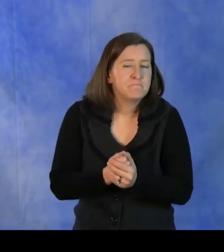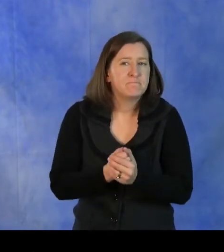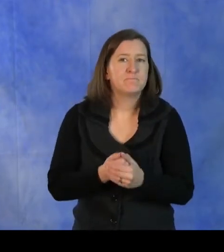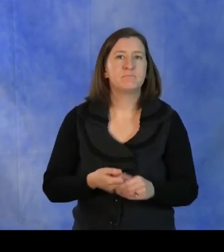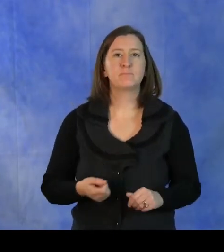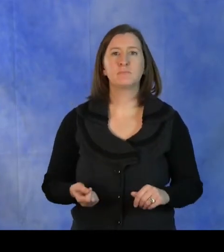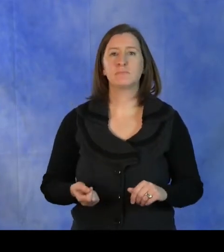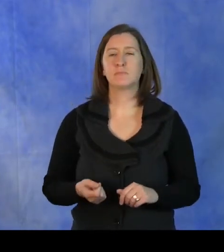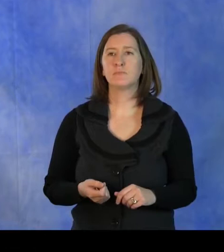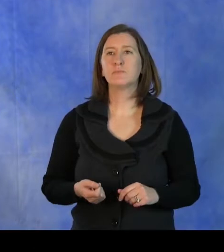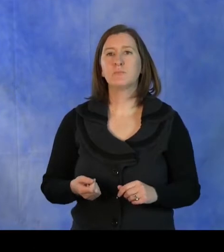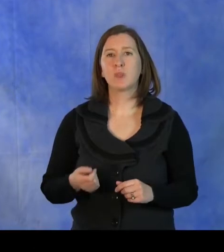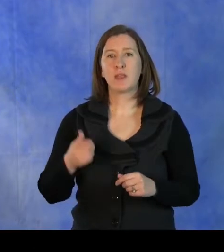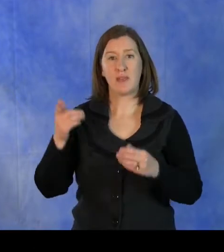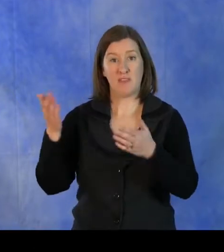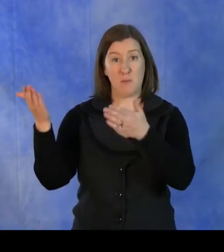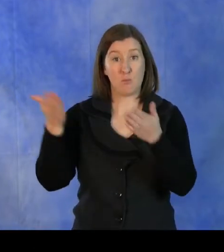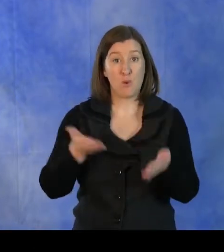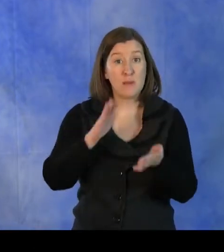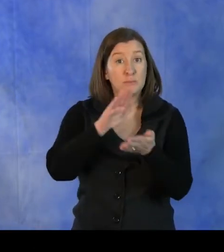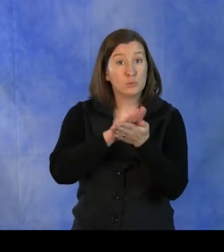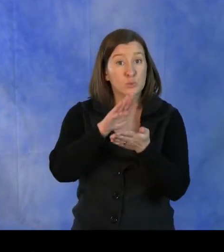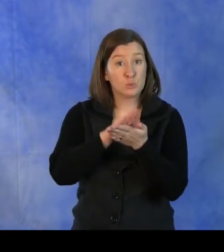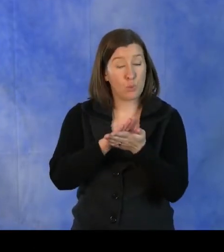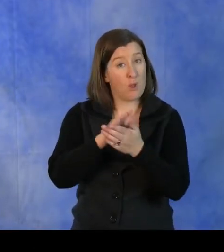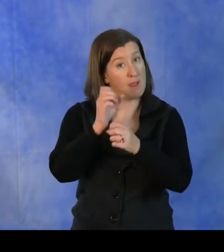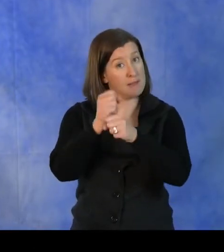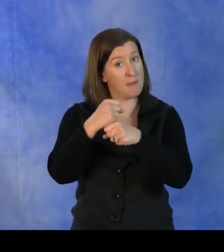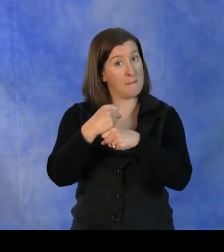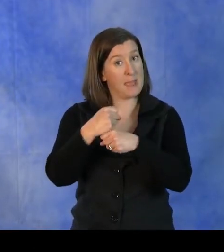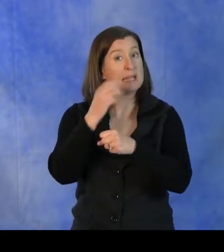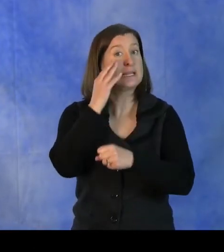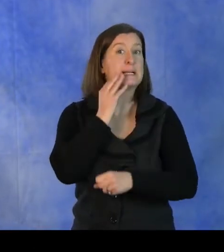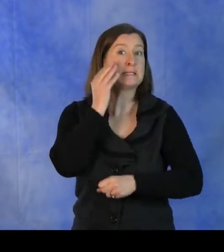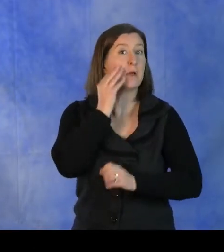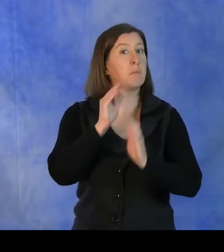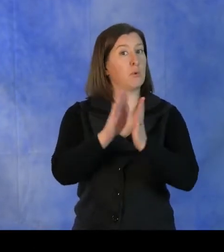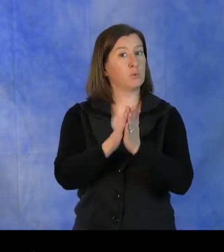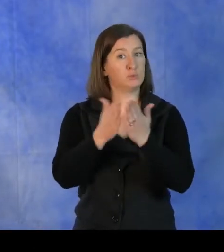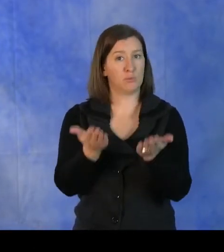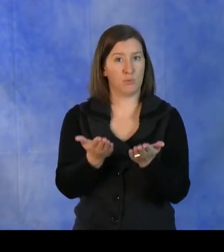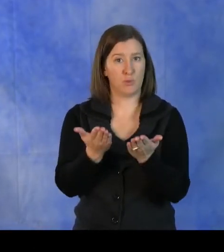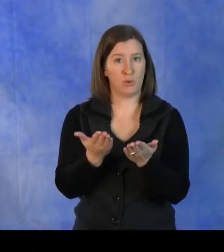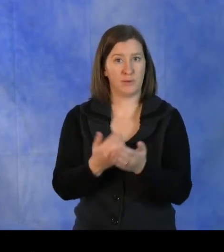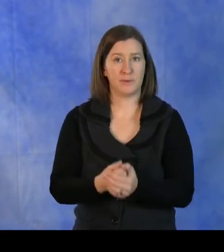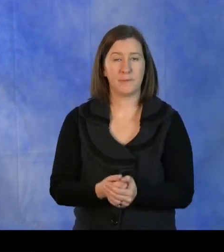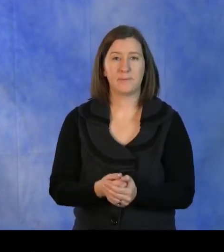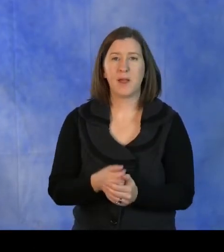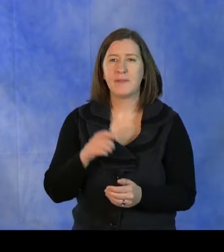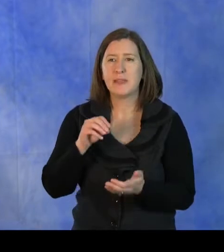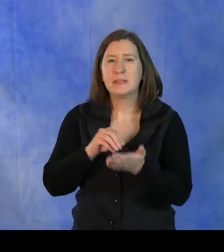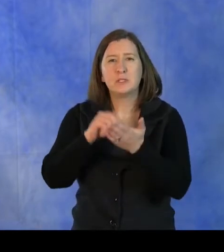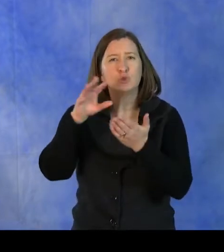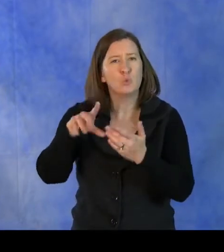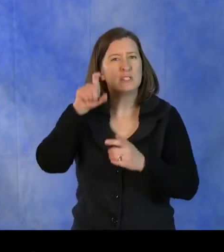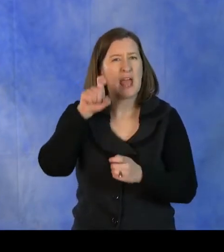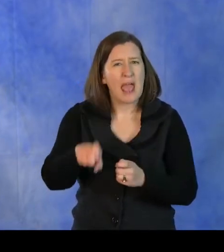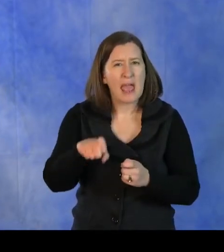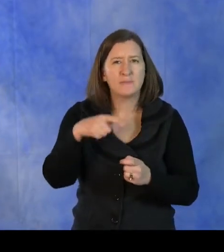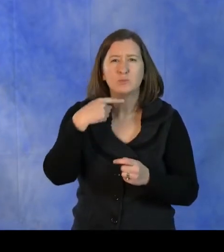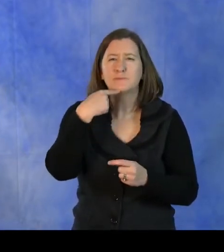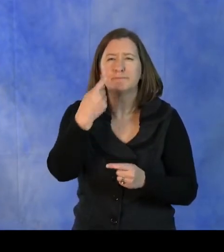maybe just at the zoo or something for a specific day. They'll bring those to school, and then they'll make an experience